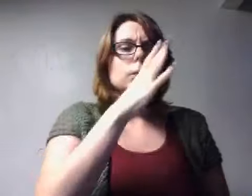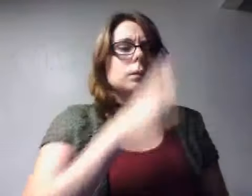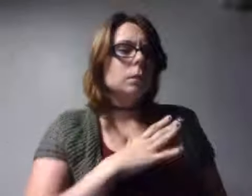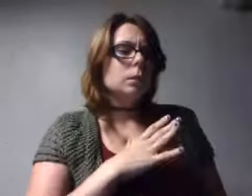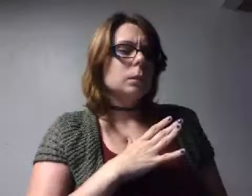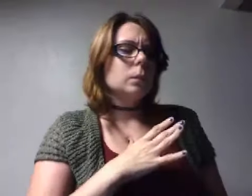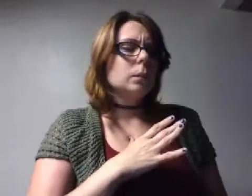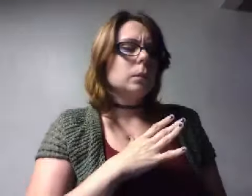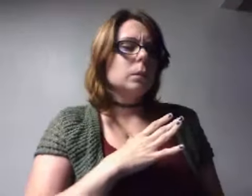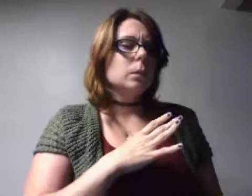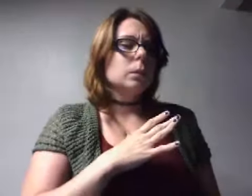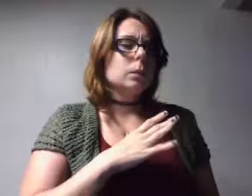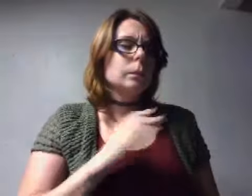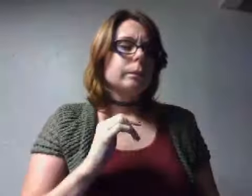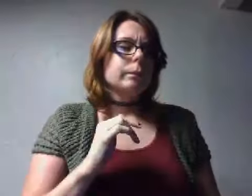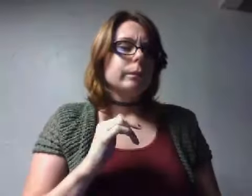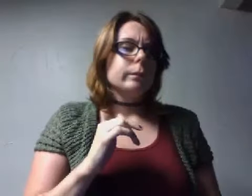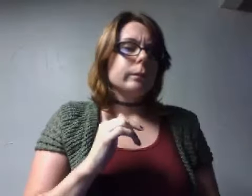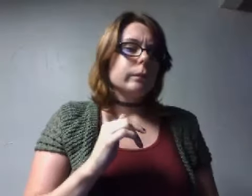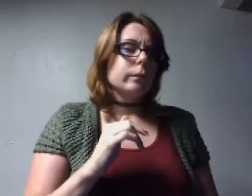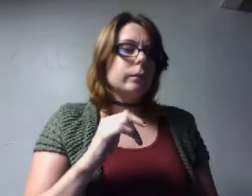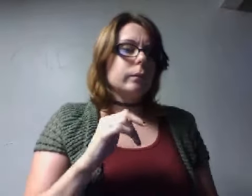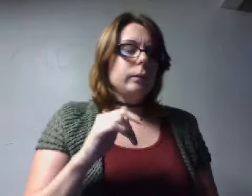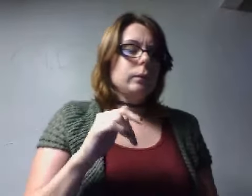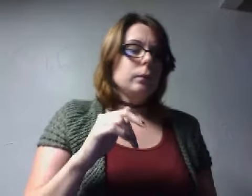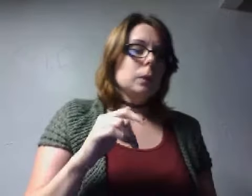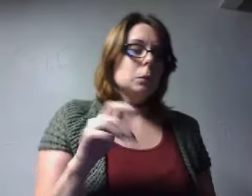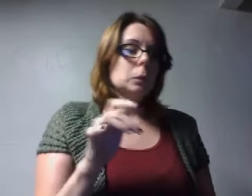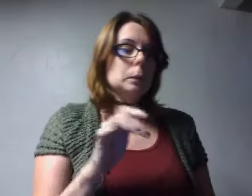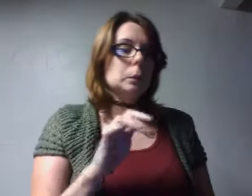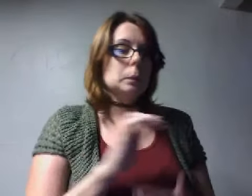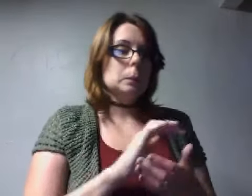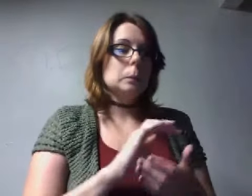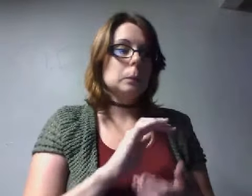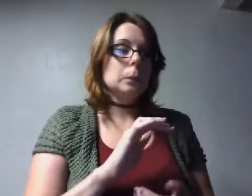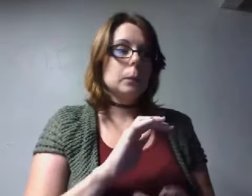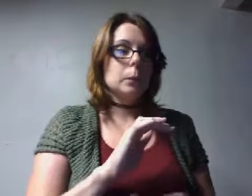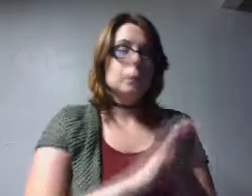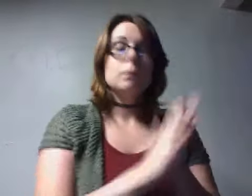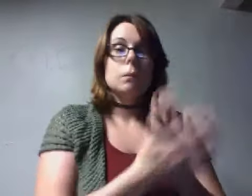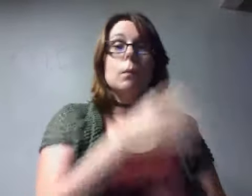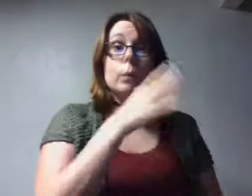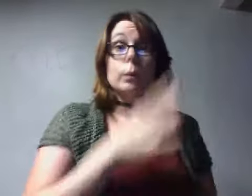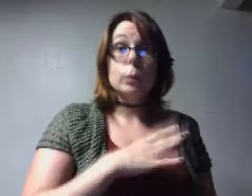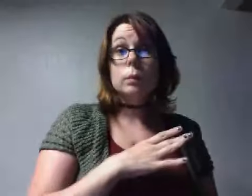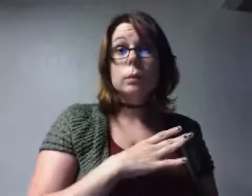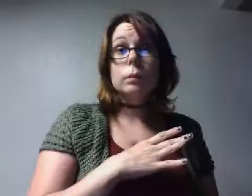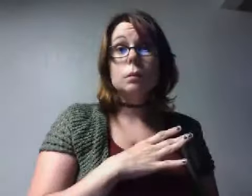woman, and society. And sexual orientation being, oh, you're straight, okay, so that's fine, that's